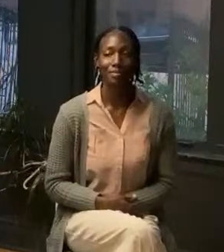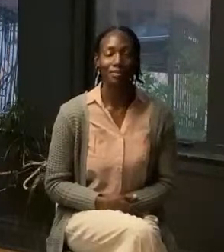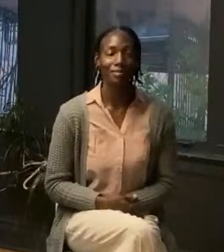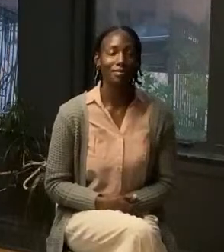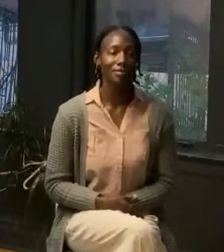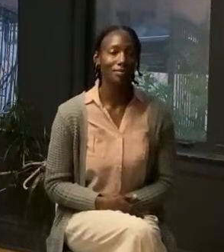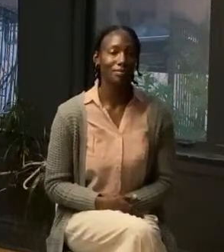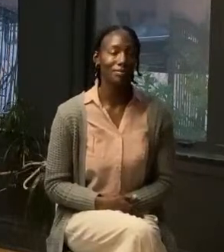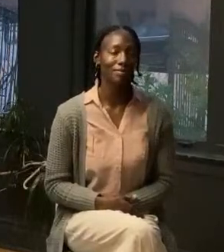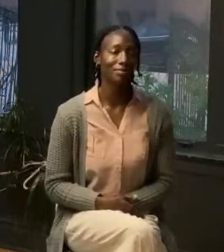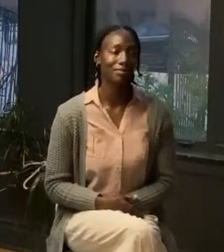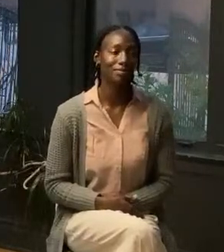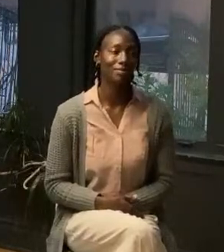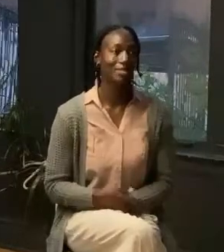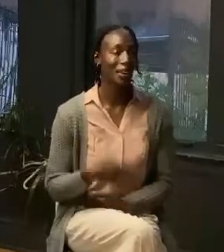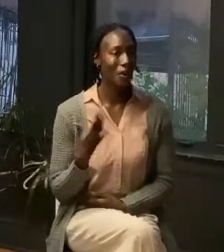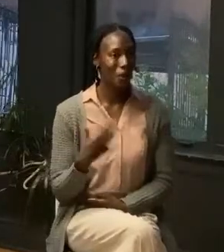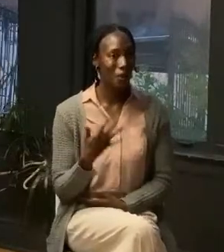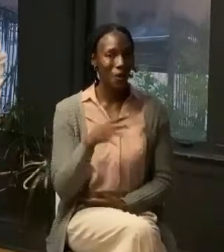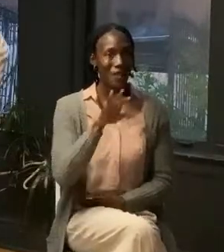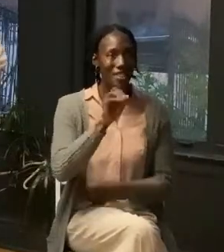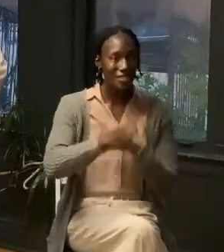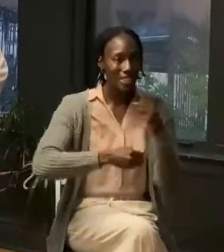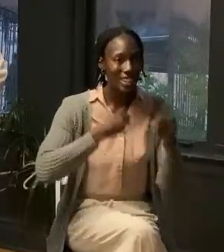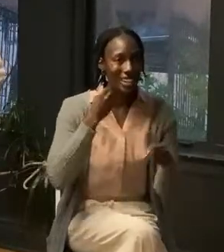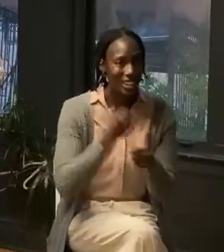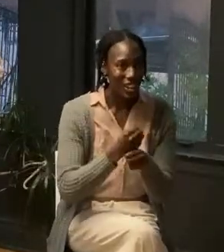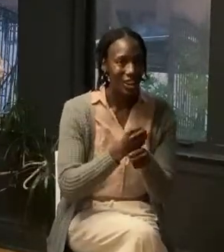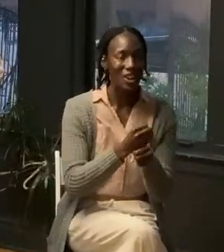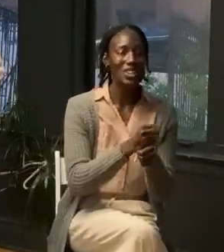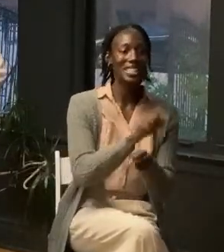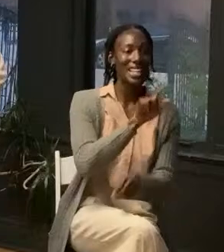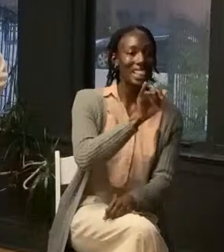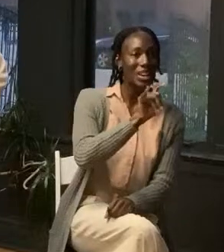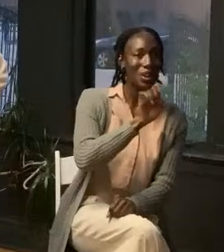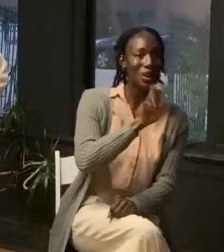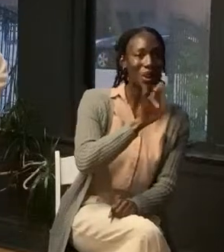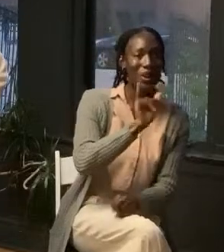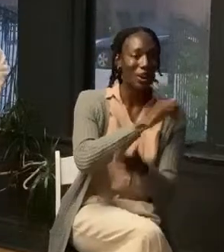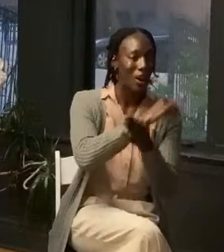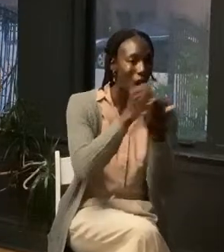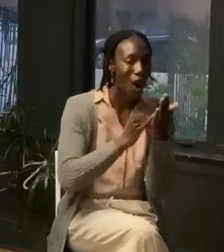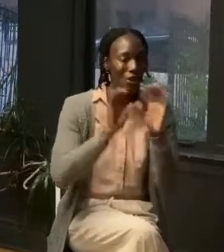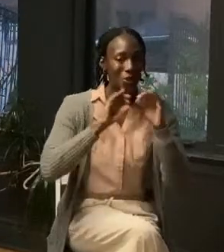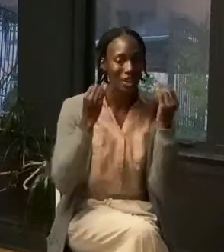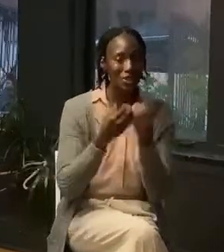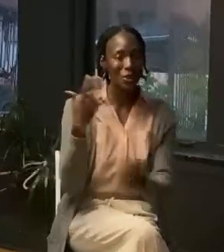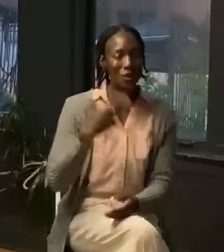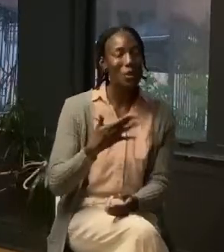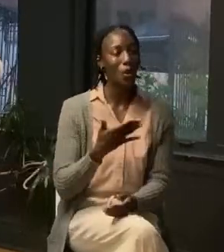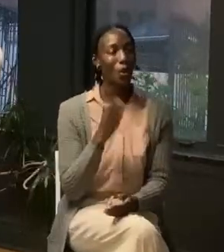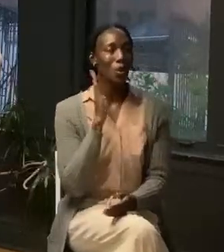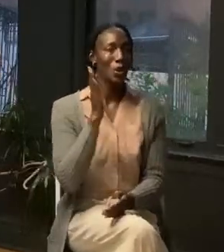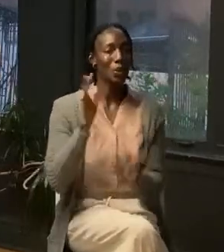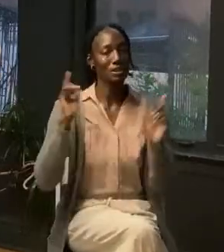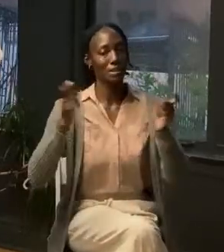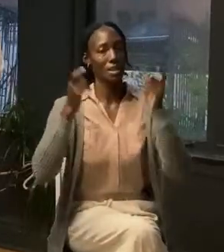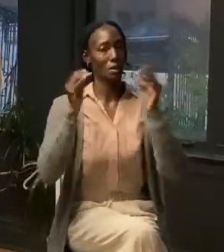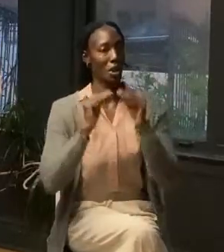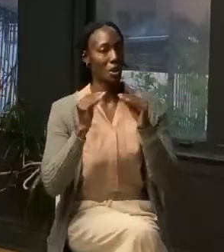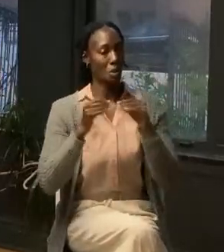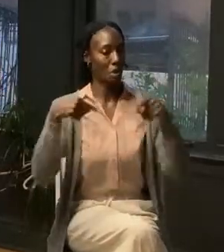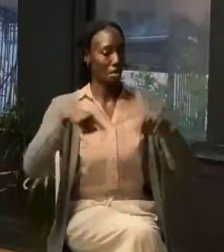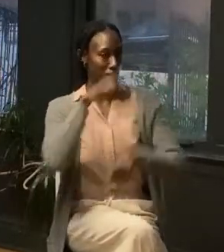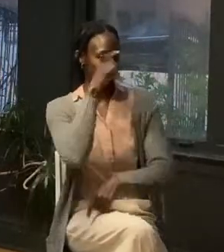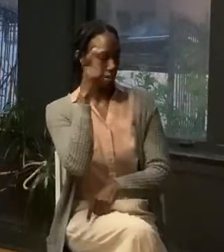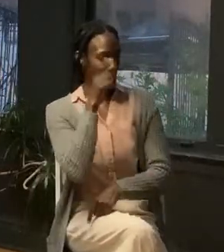Not for nothing to make it 50 years as a literary arts organization. And so that's going to launch this summer. We'll talk more about that.